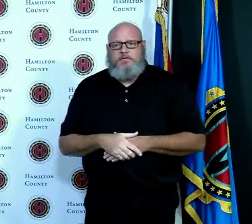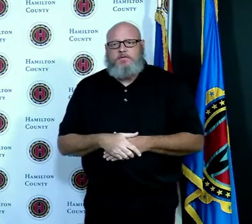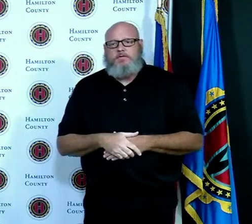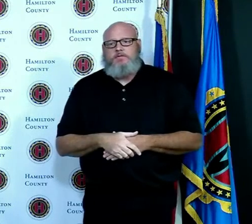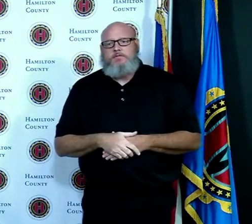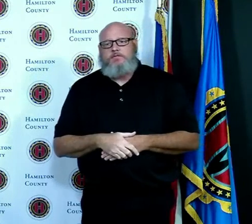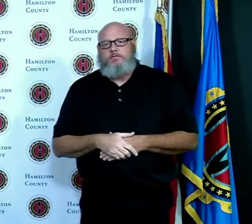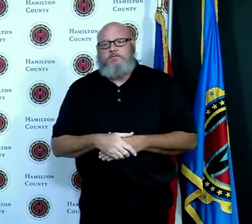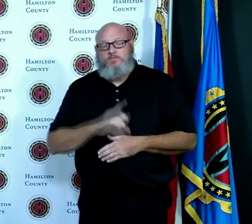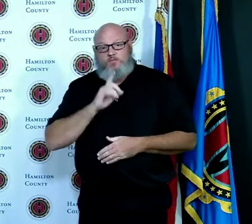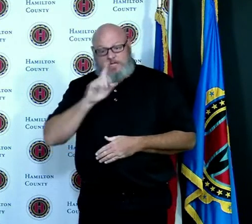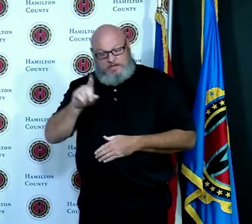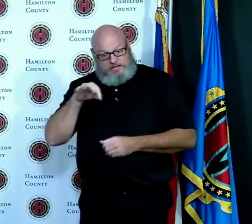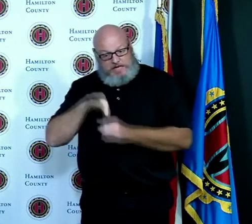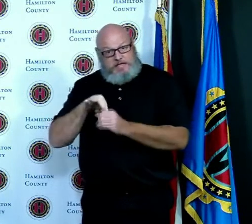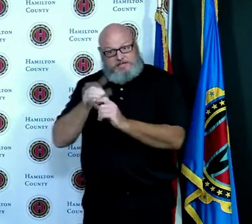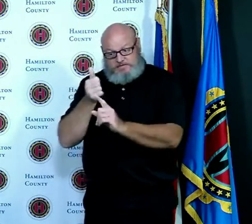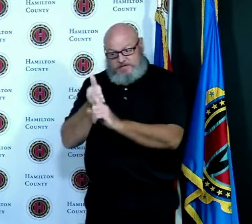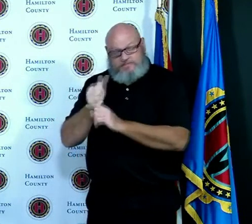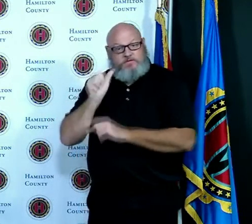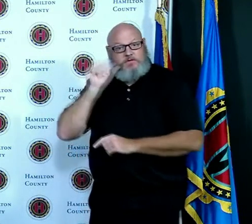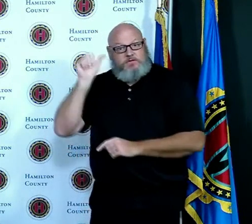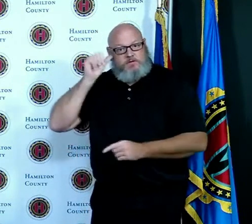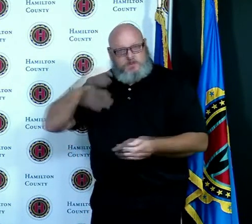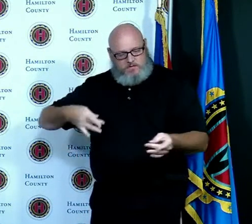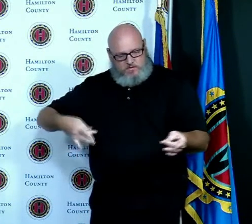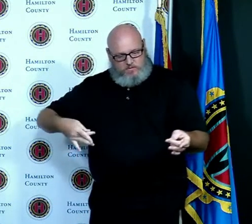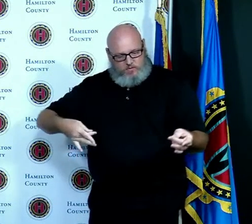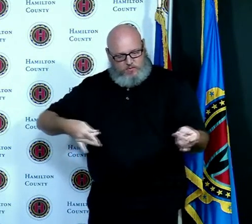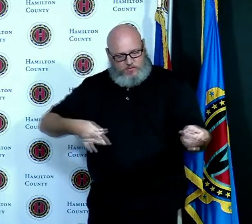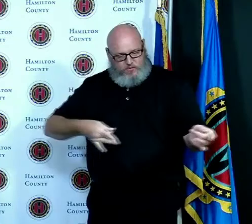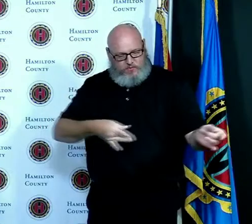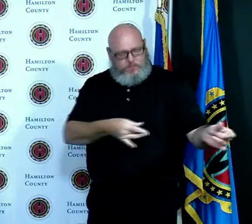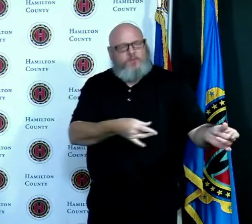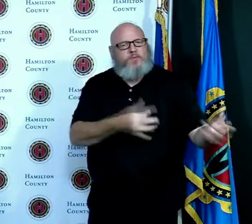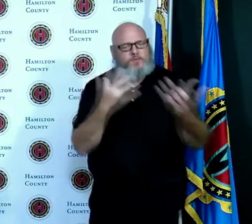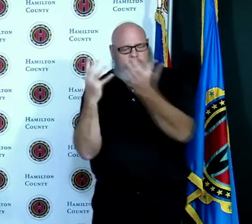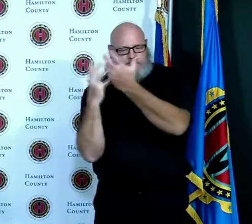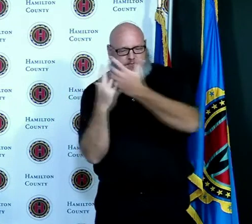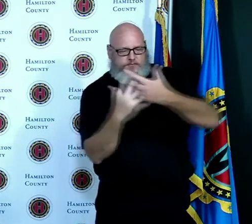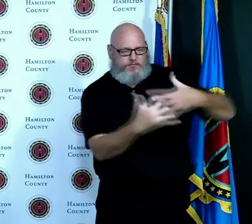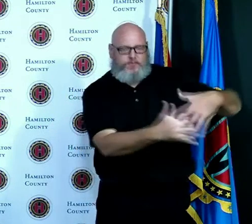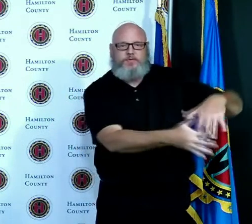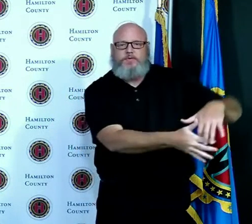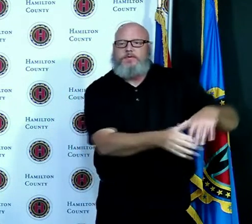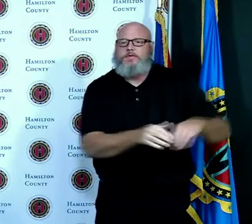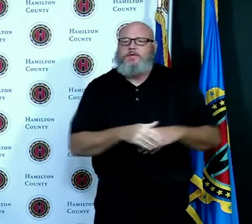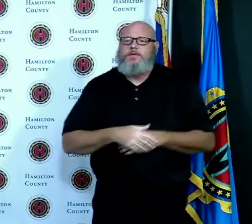County, and we also hope that the presidential election will soon be resolved.